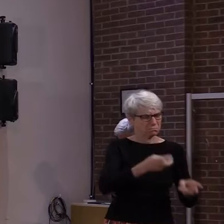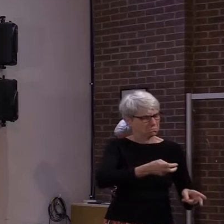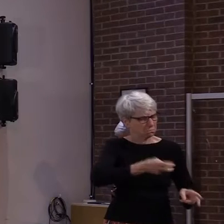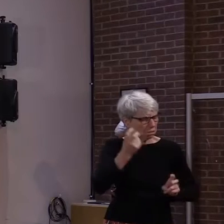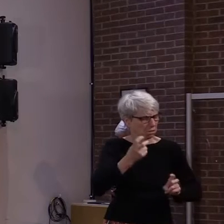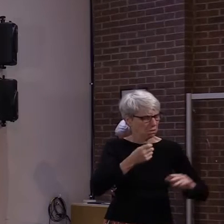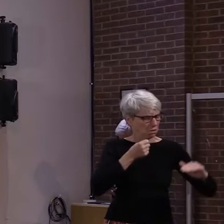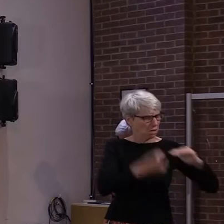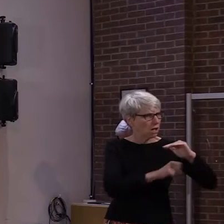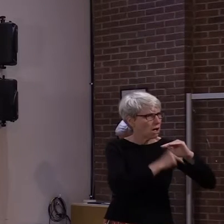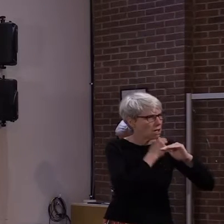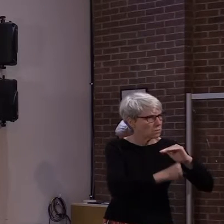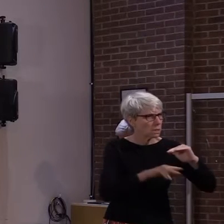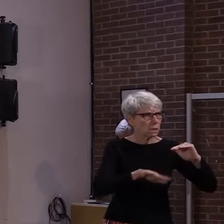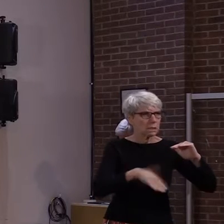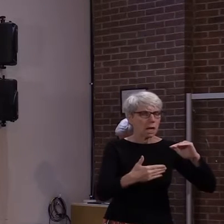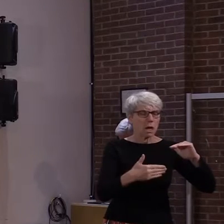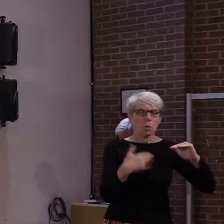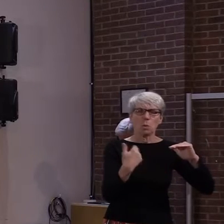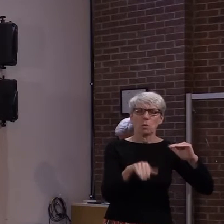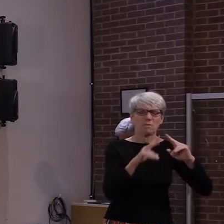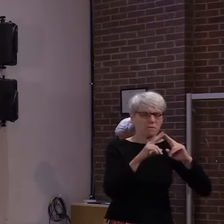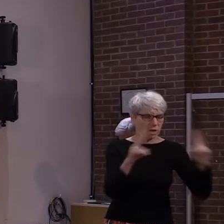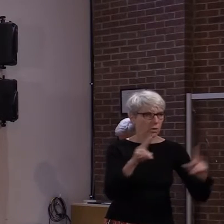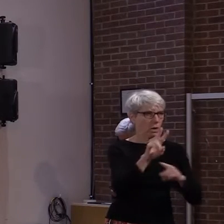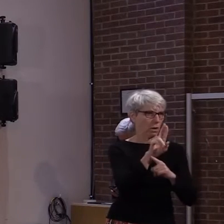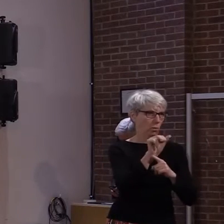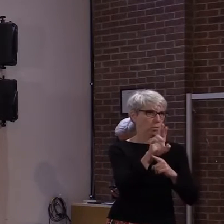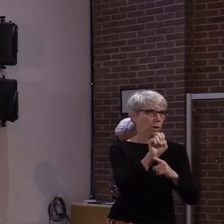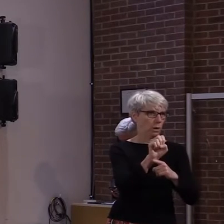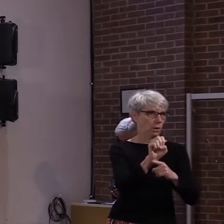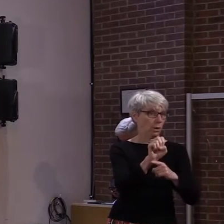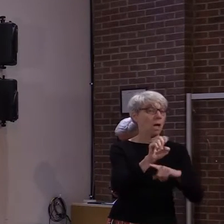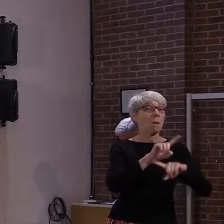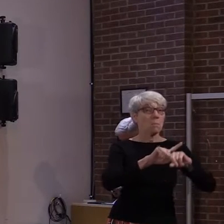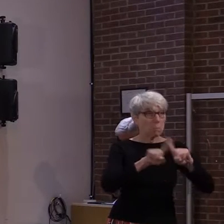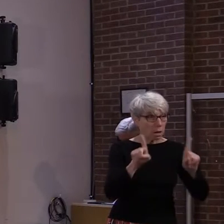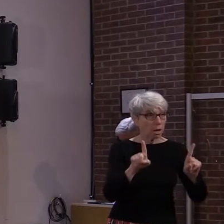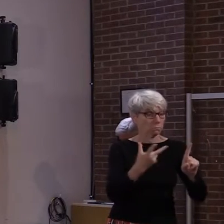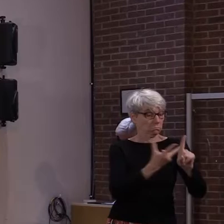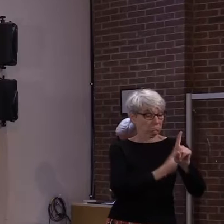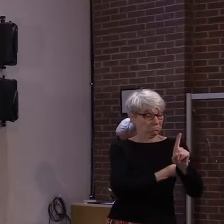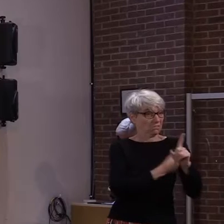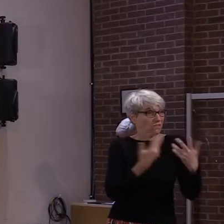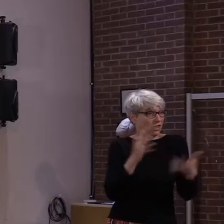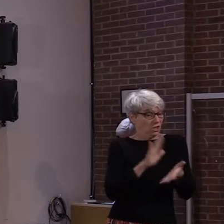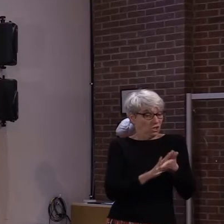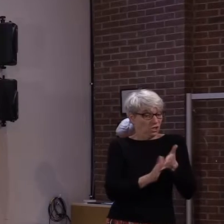some vaccinated people can still get infected and possibly spread the virus.